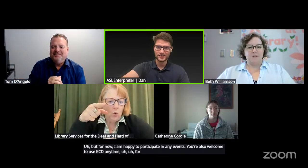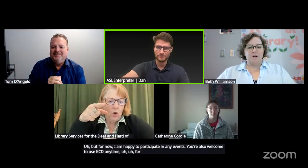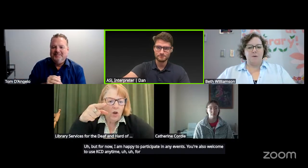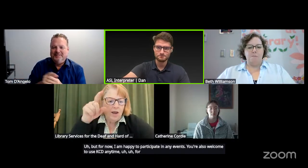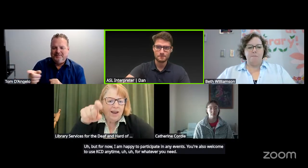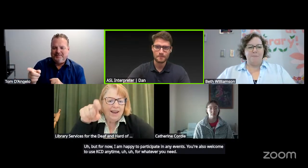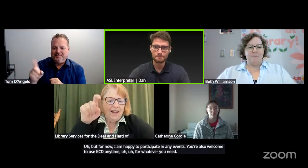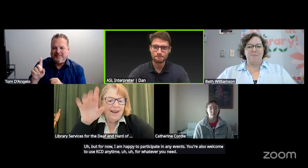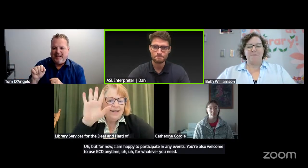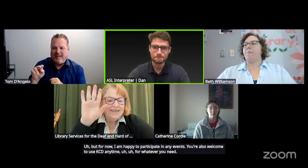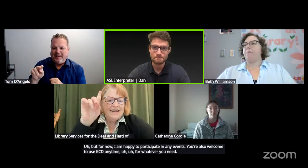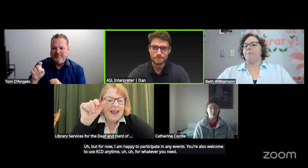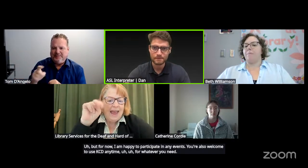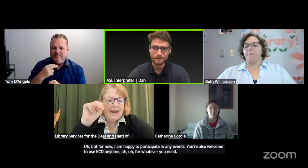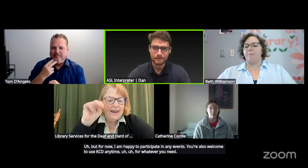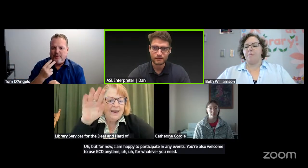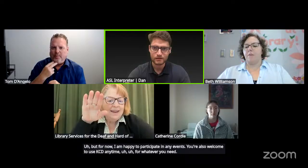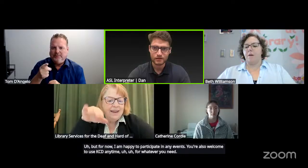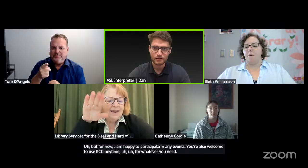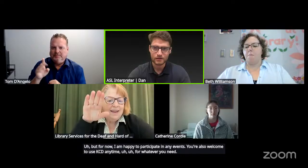you need.